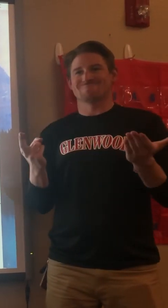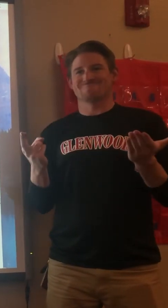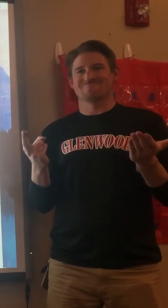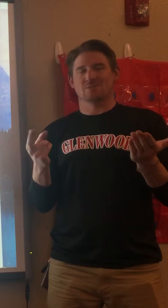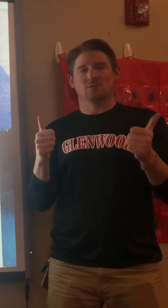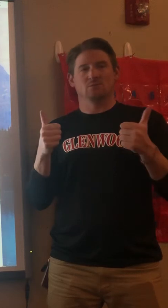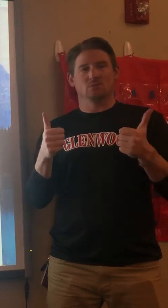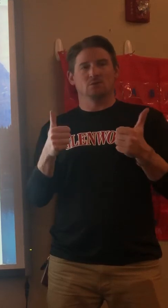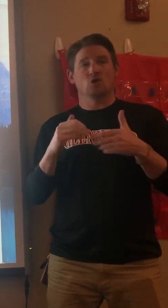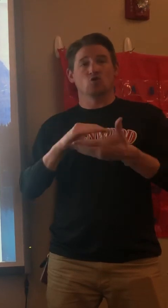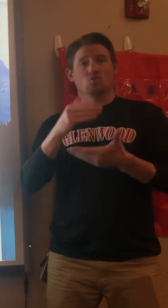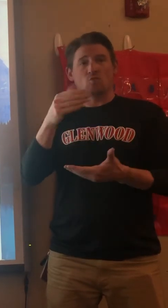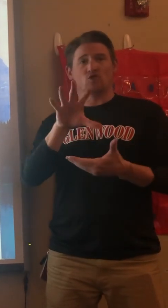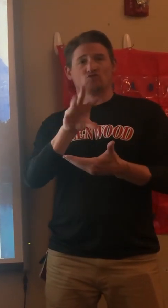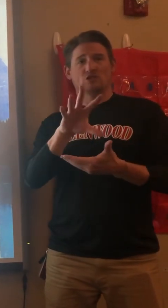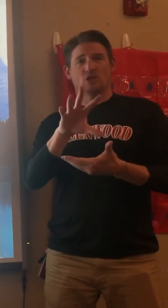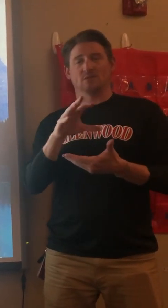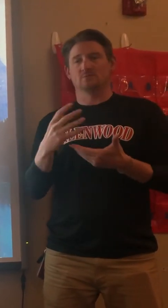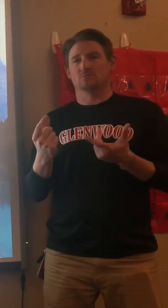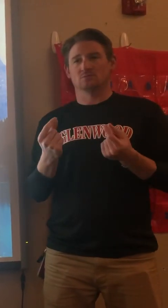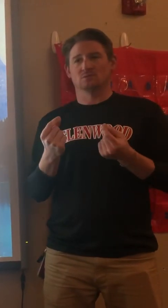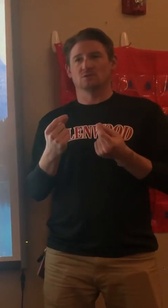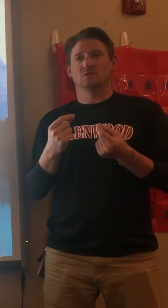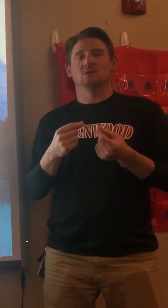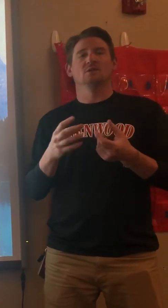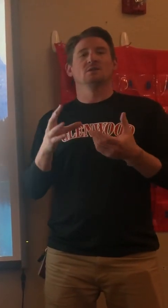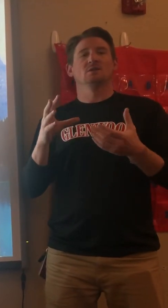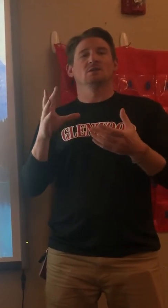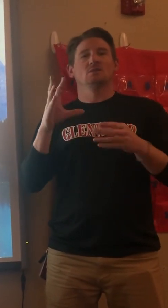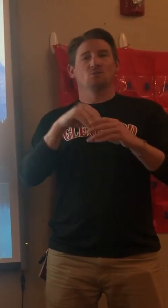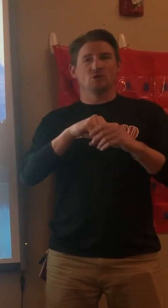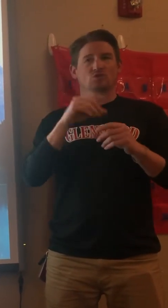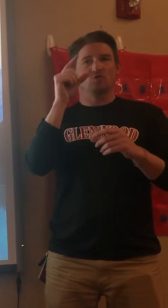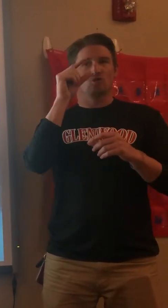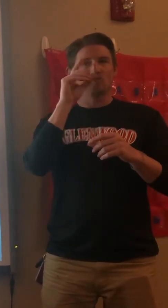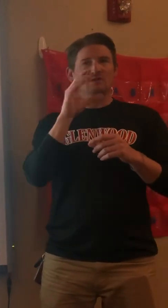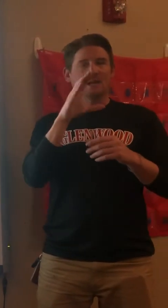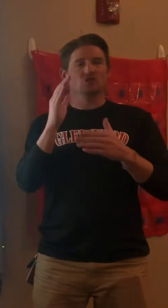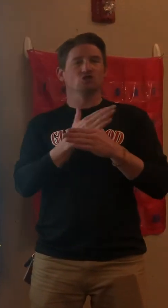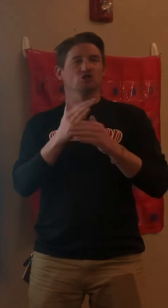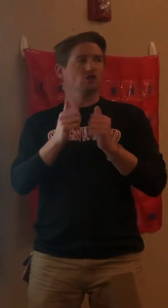to screenshot on a Chromebook. Put it into a Google Doc and share it with me, okay? Thanks, Gracie. Thank you.